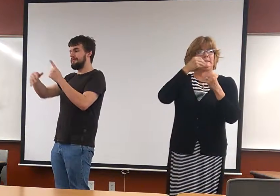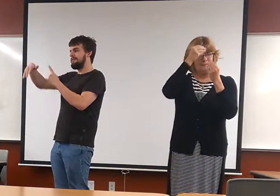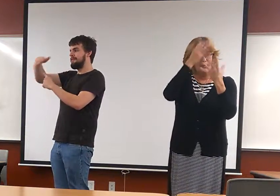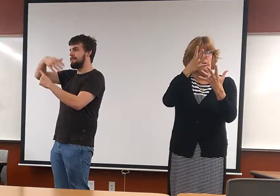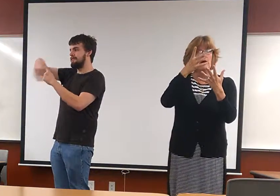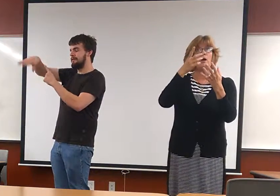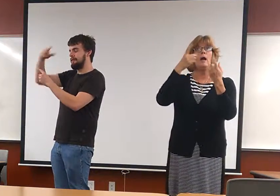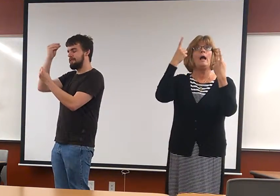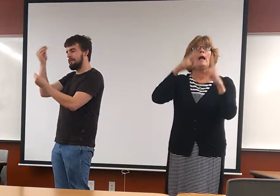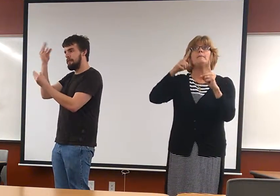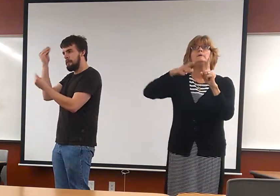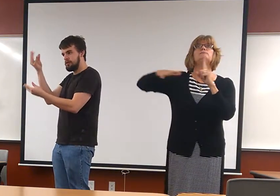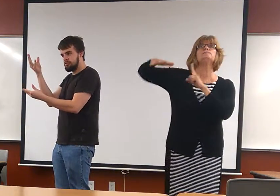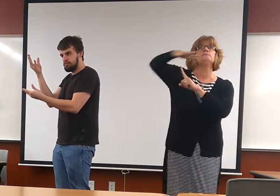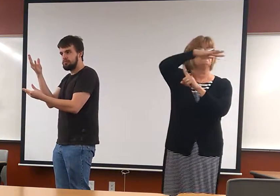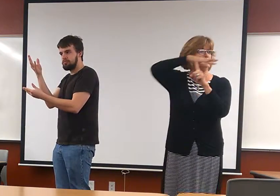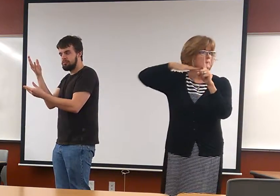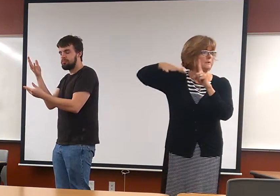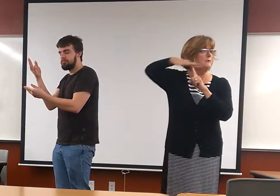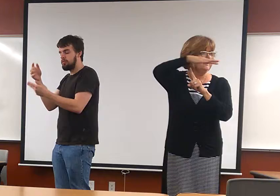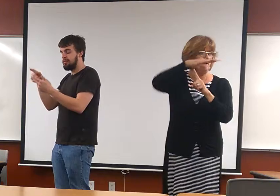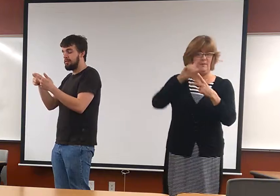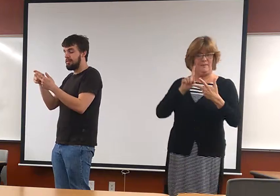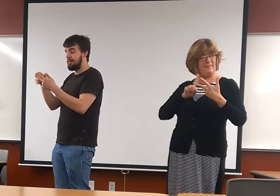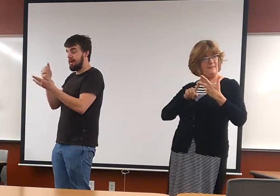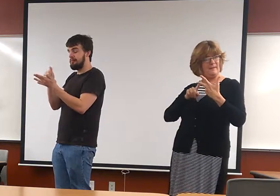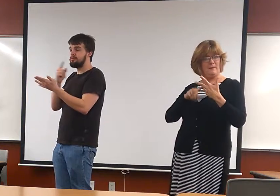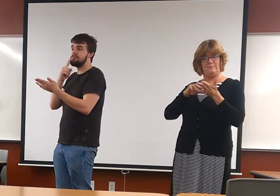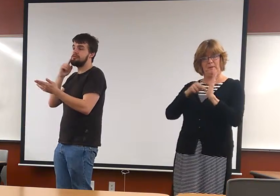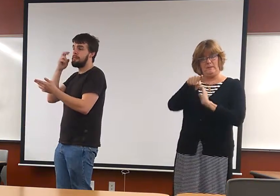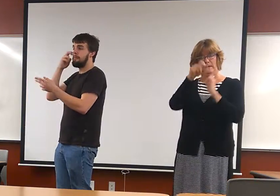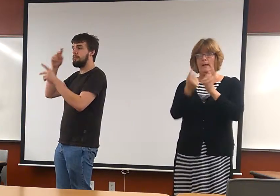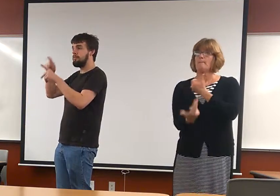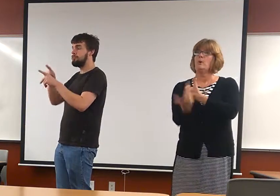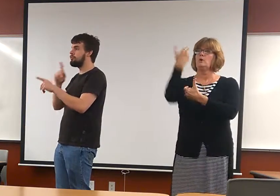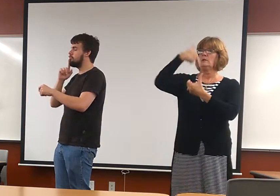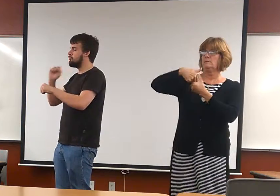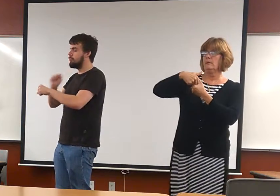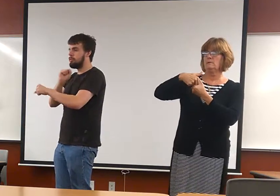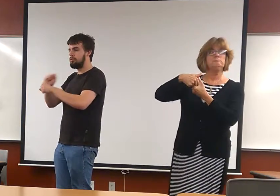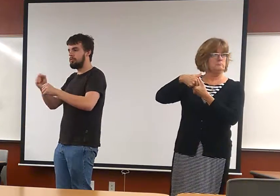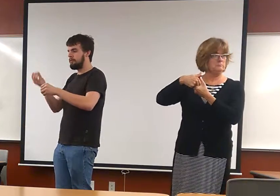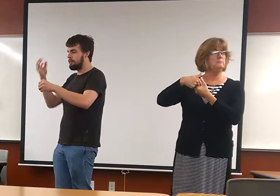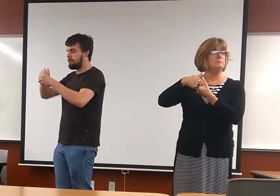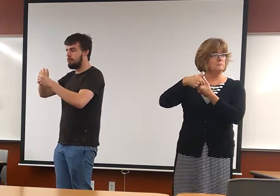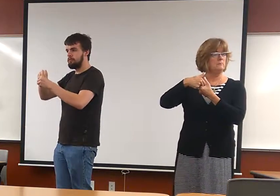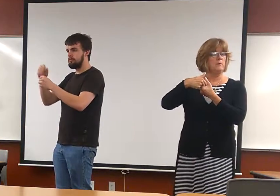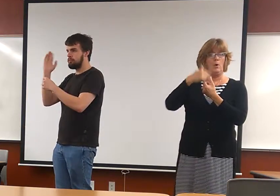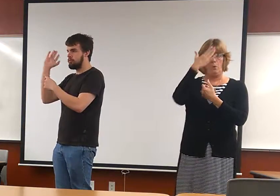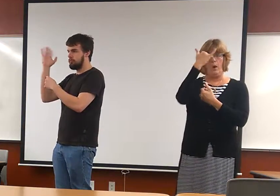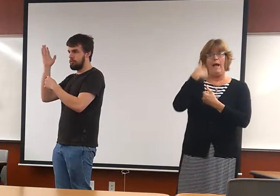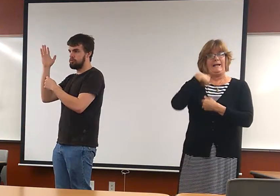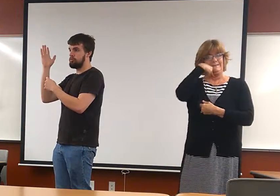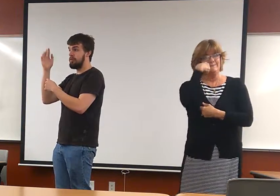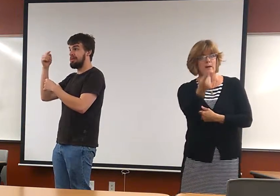third role is what helps the consumer truly be an active participant by making them aware and able to